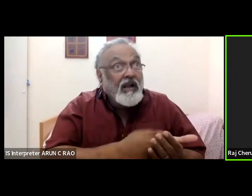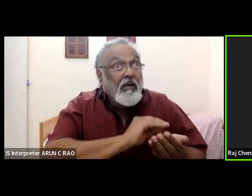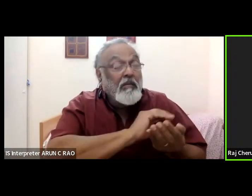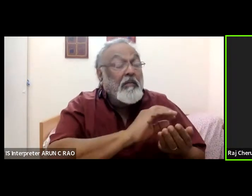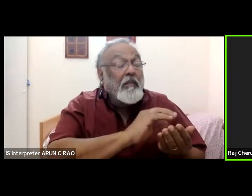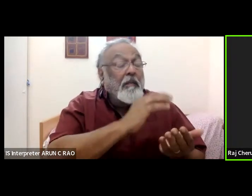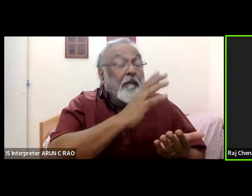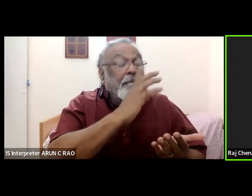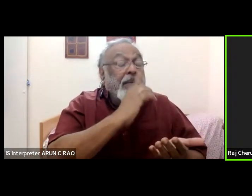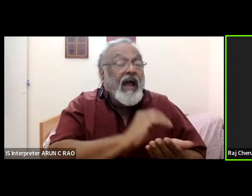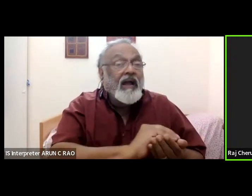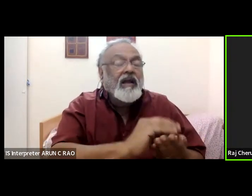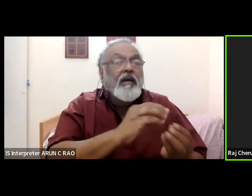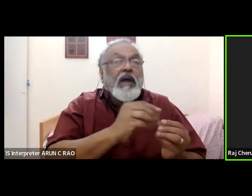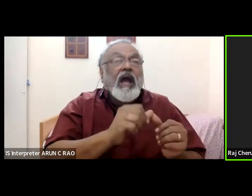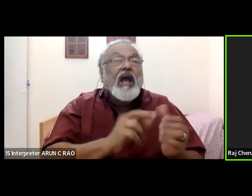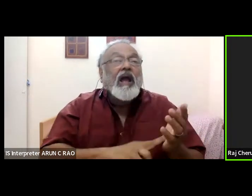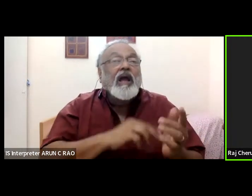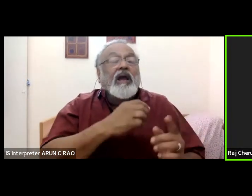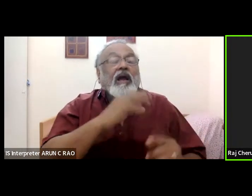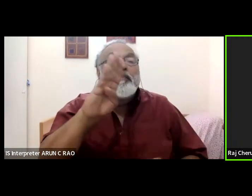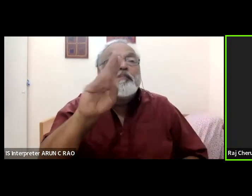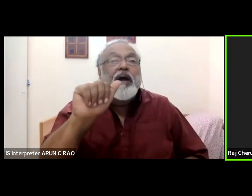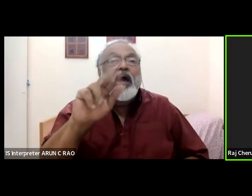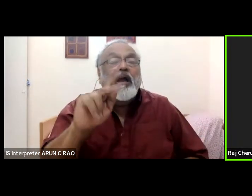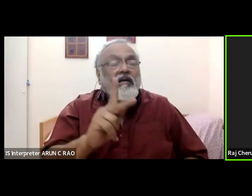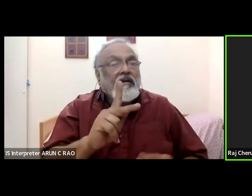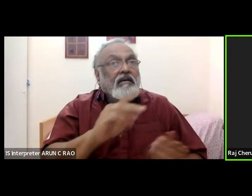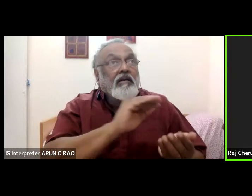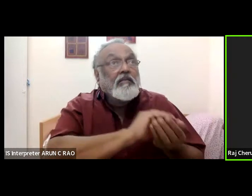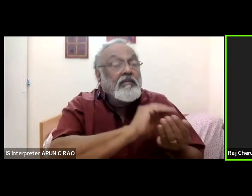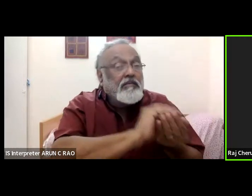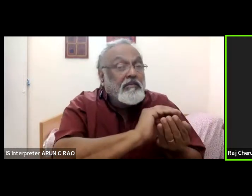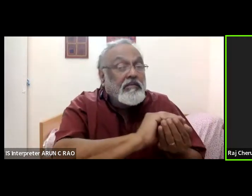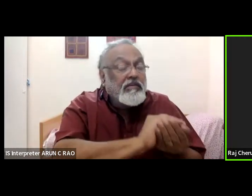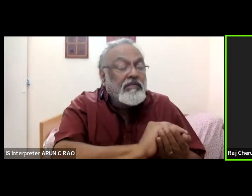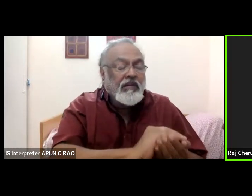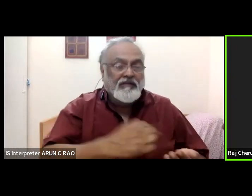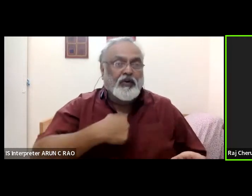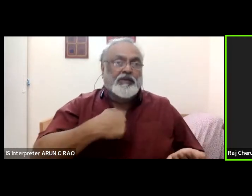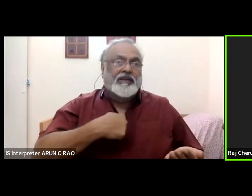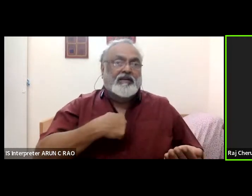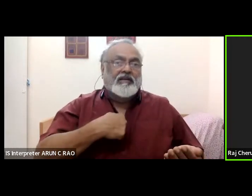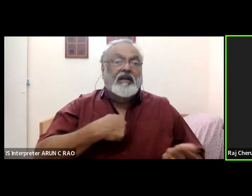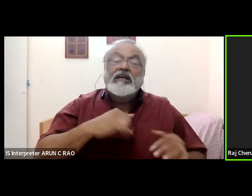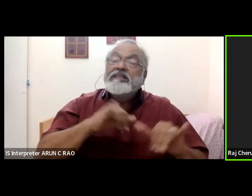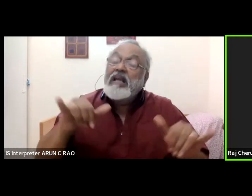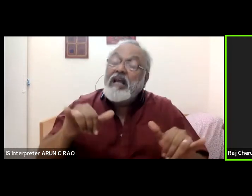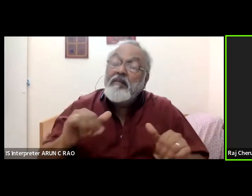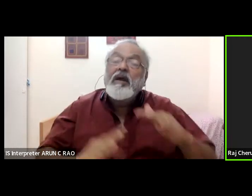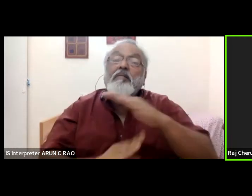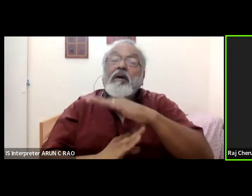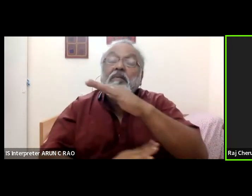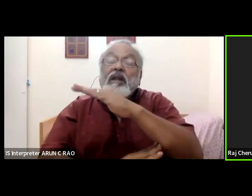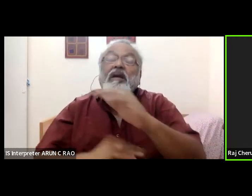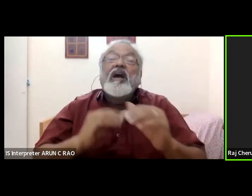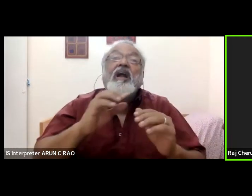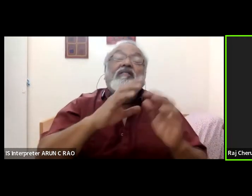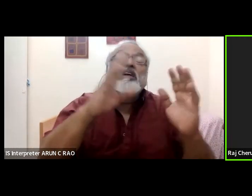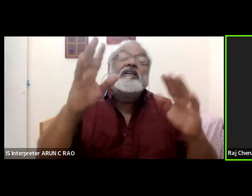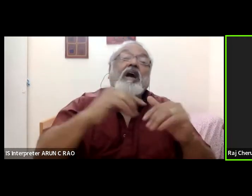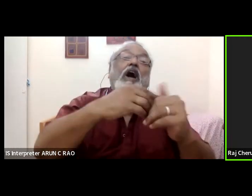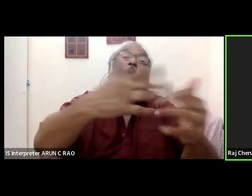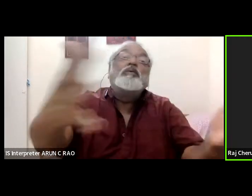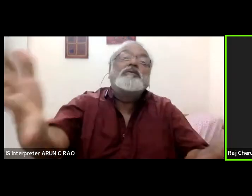myself and my family for the future. But I think when it comes to public infrastructure and private infrastructure, we need to think charitably